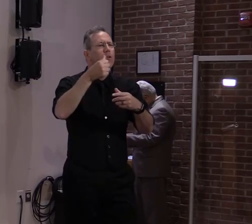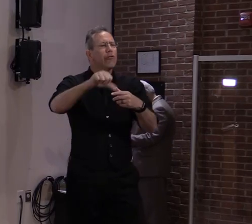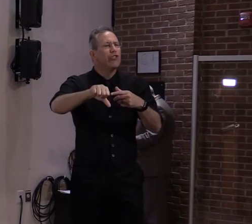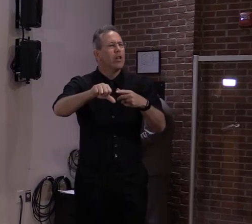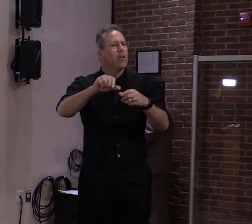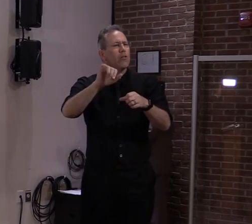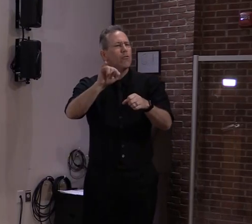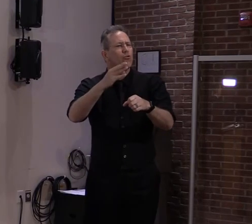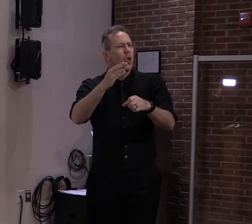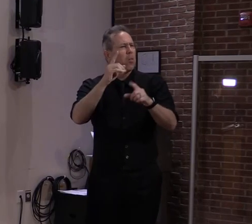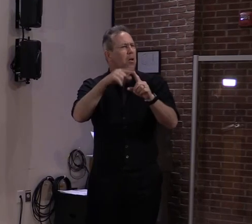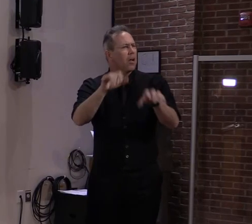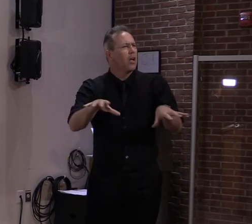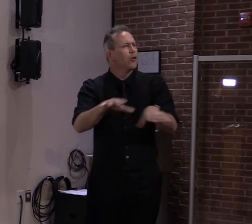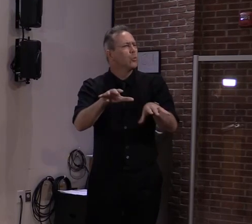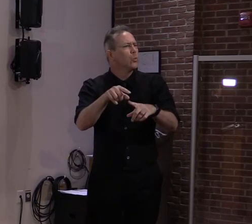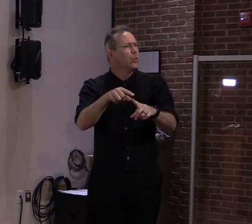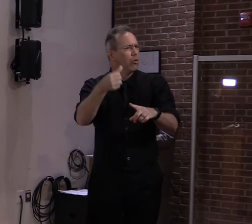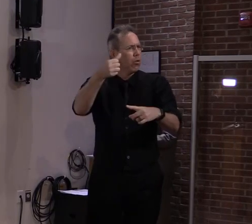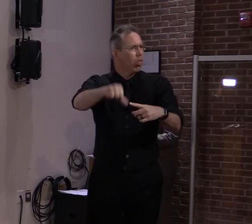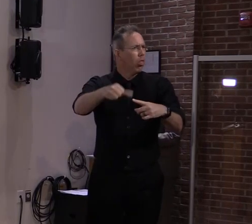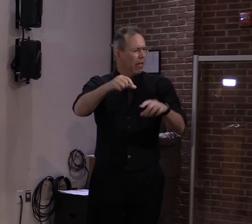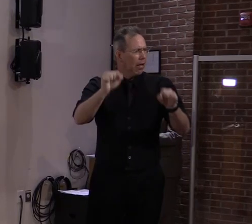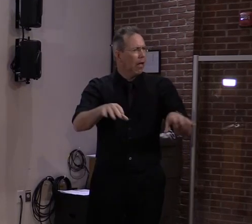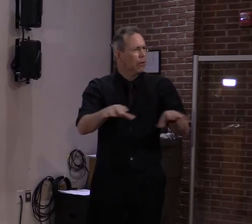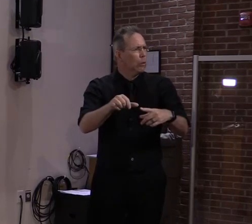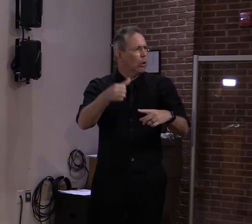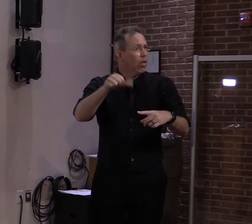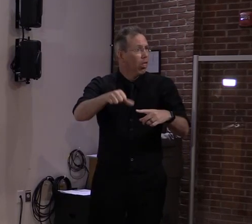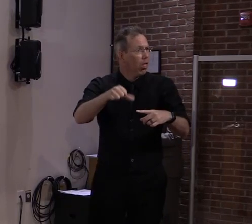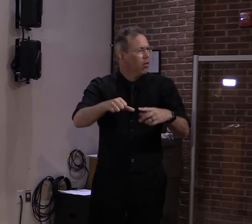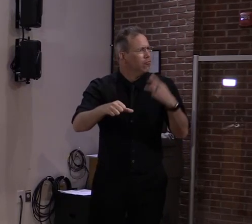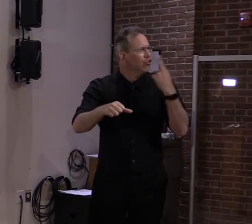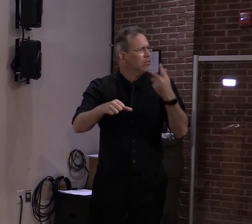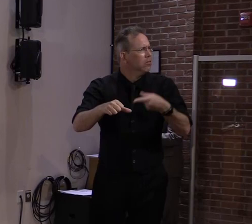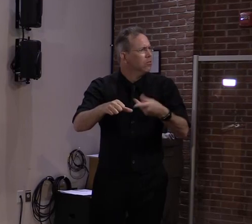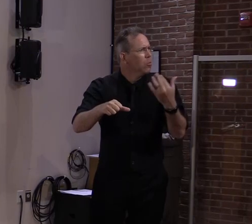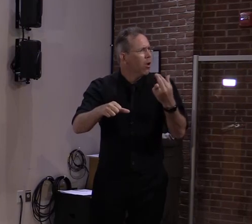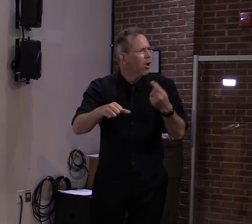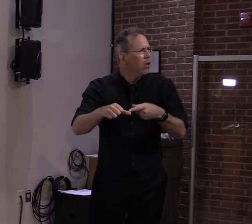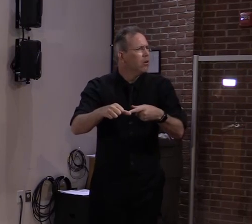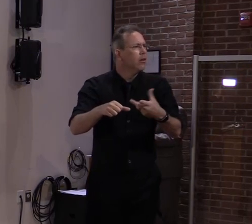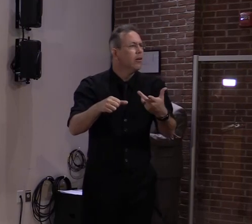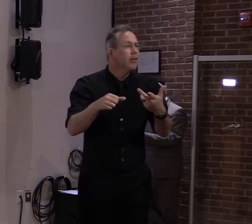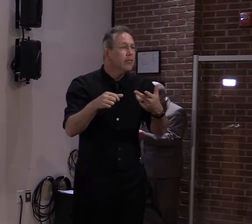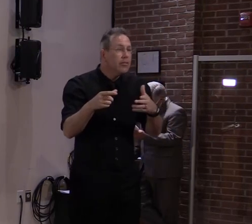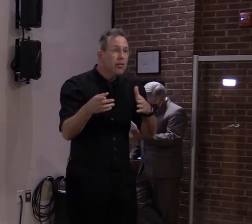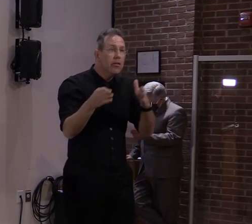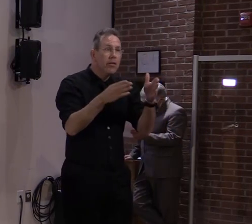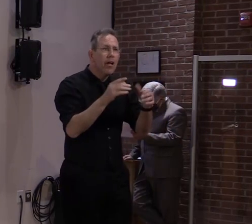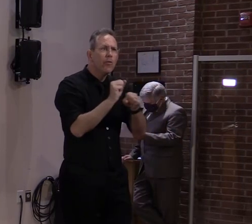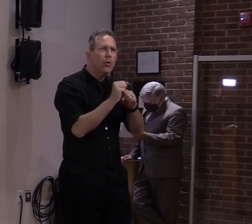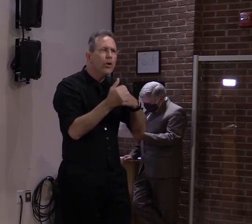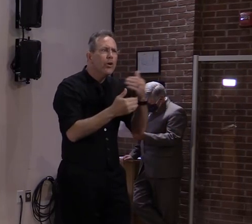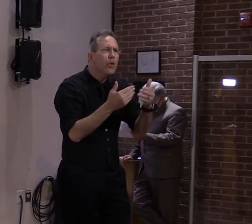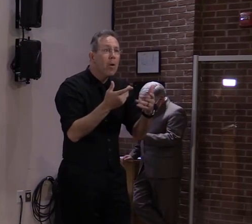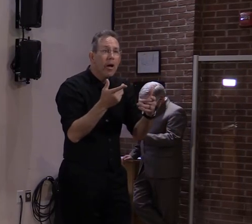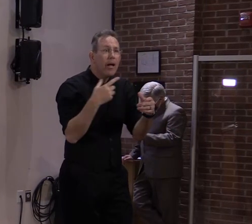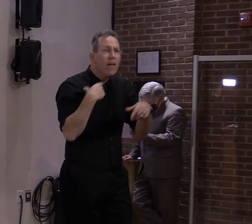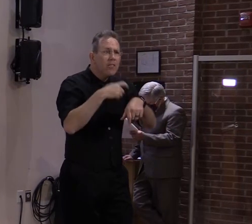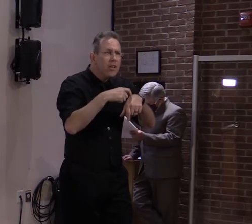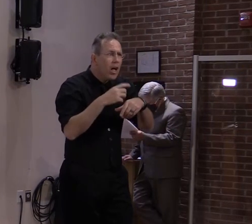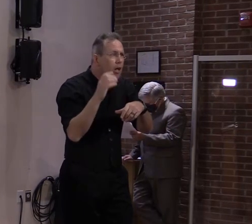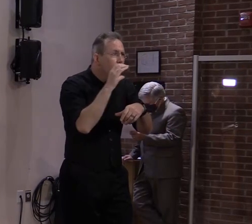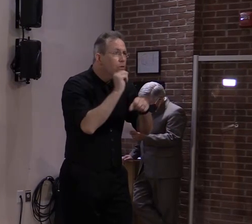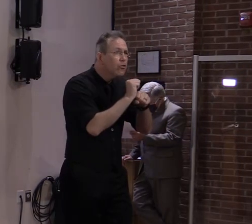through Thursday, and she was looking for a part-time job that occurred on Friday or over the weekend, and